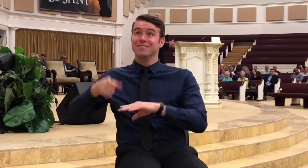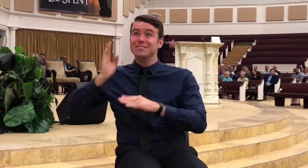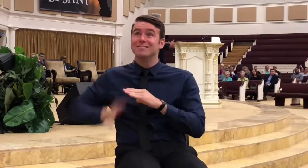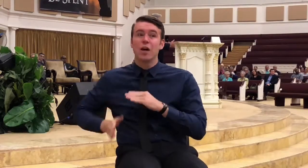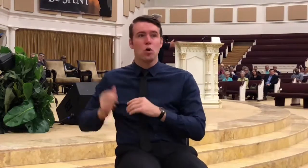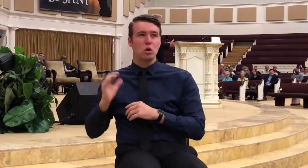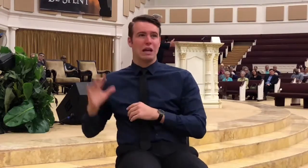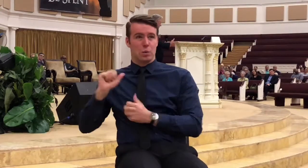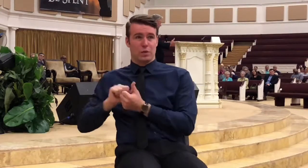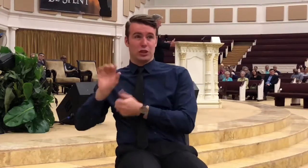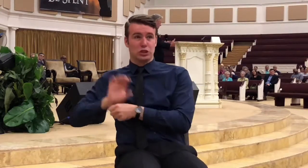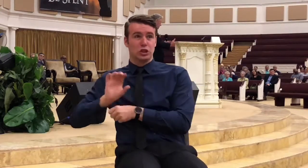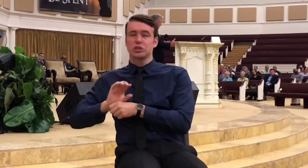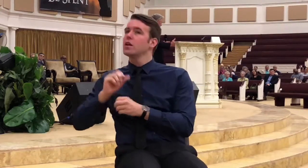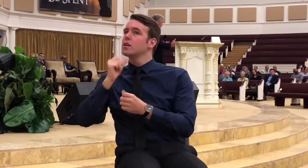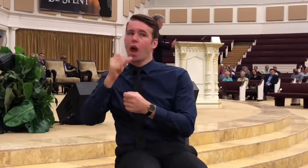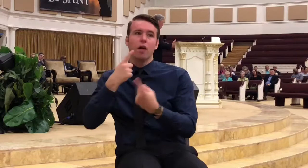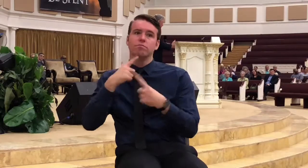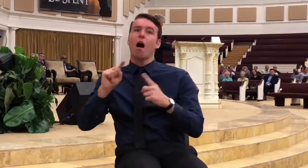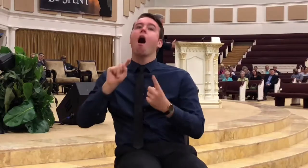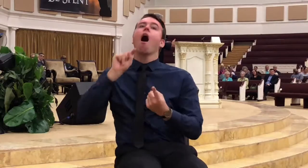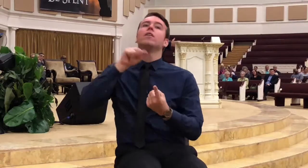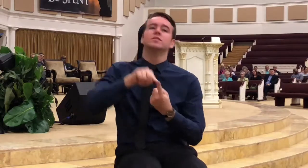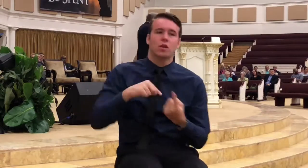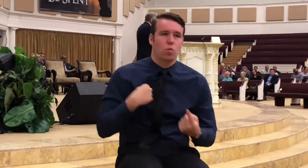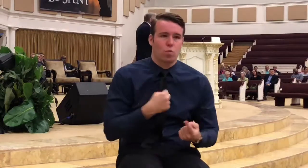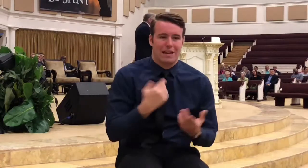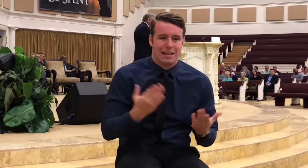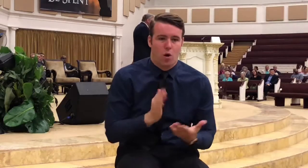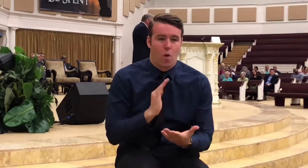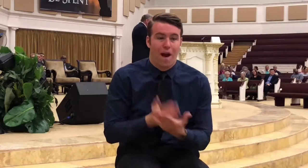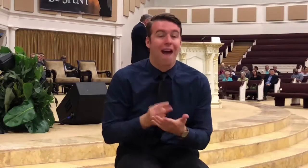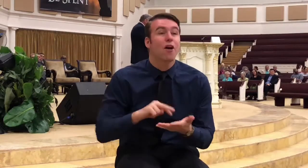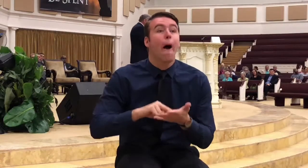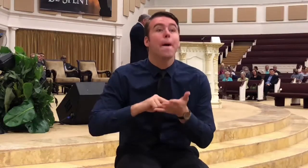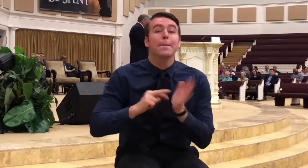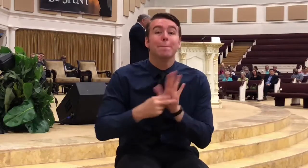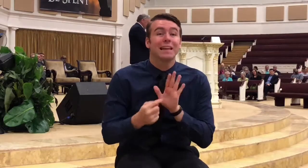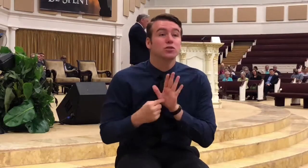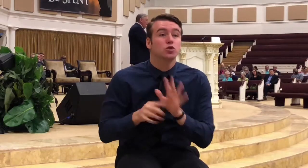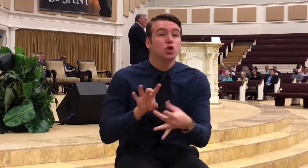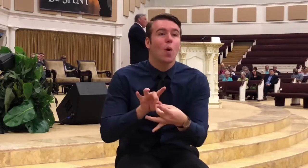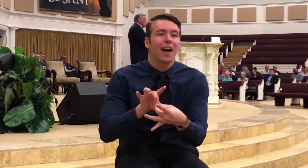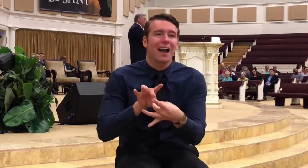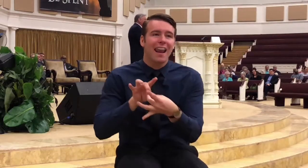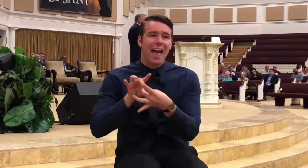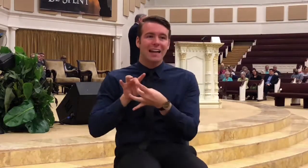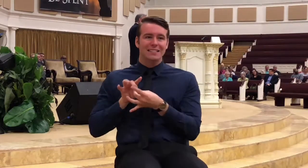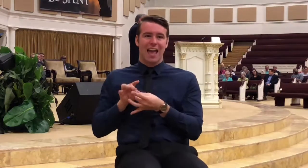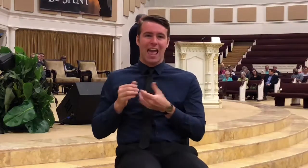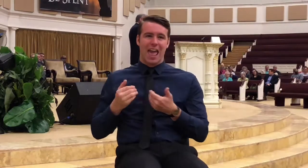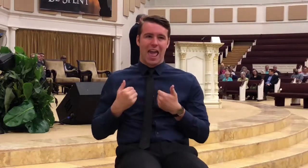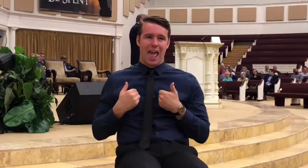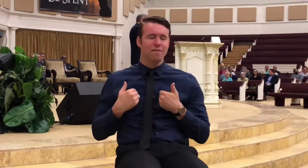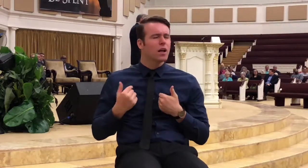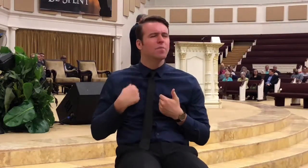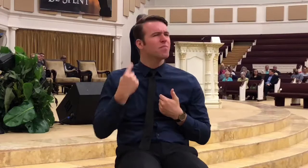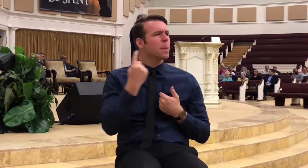know that there is this real connectivity. Now, I wonder how many